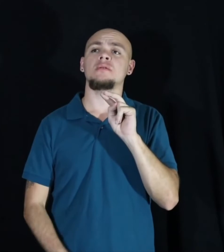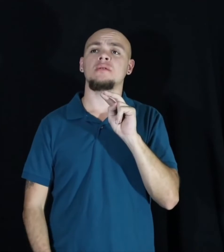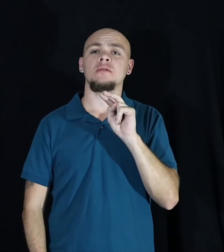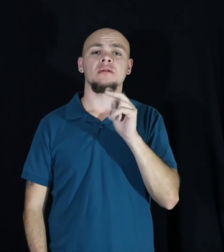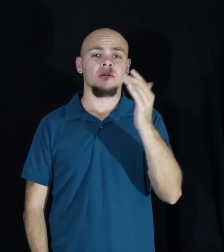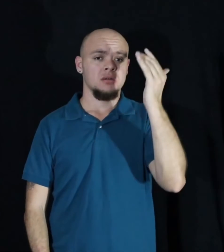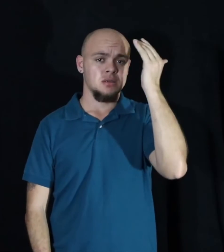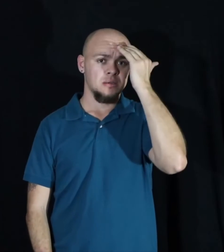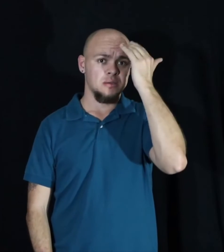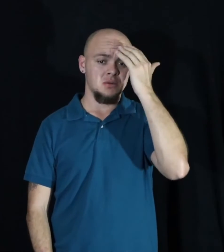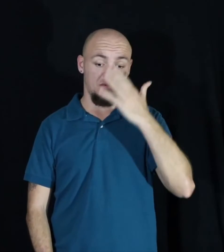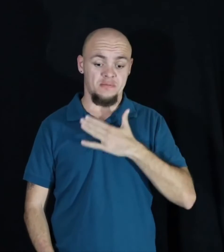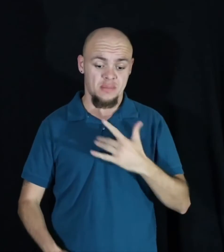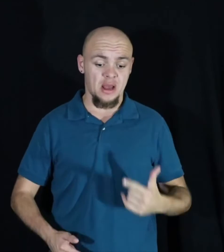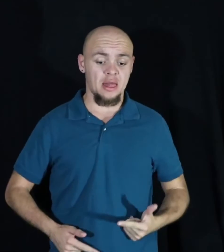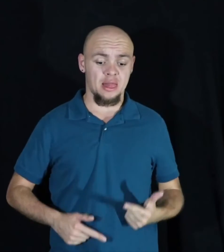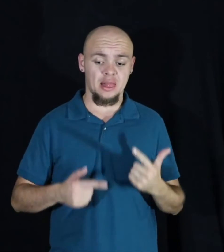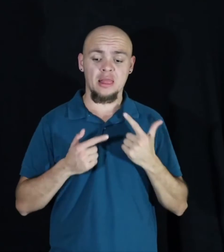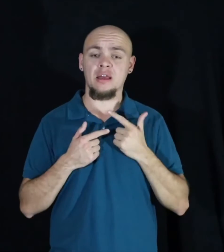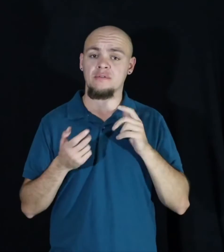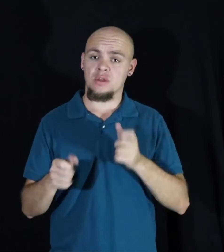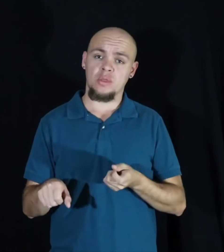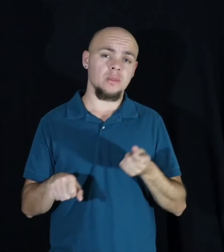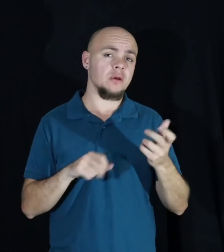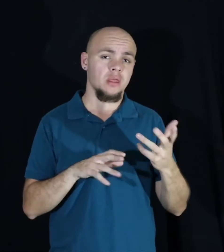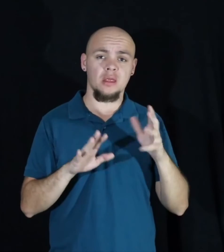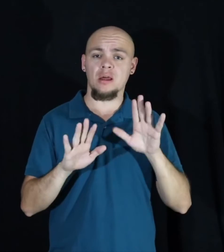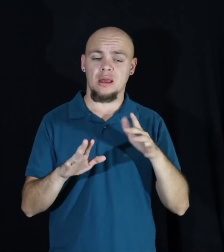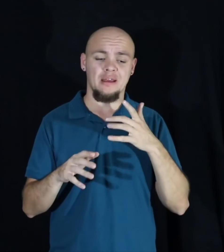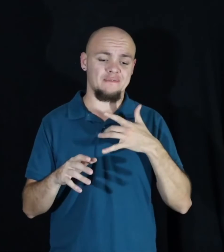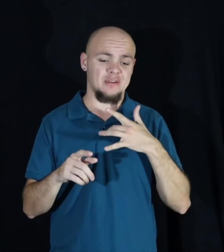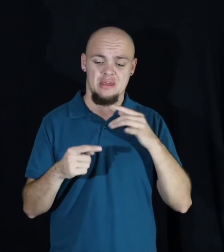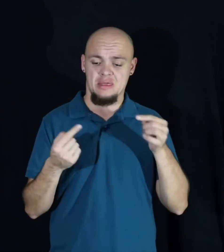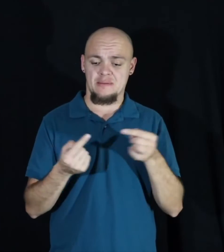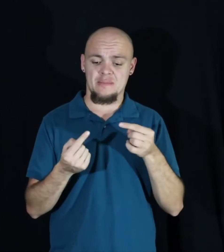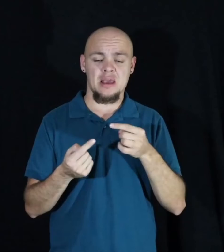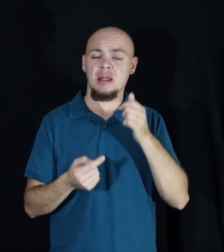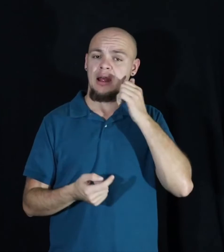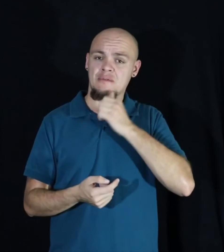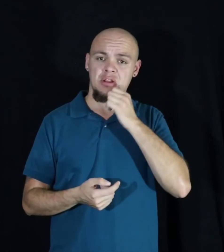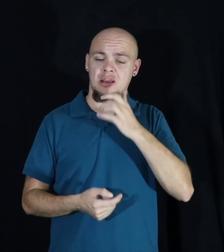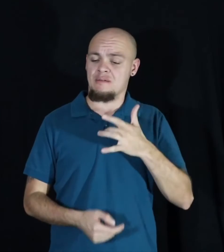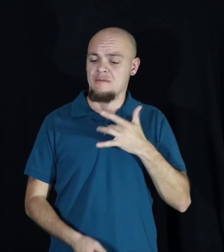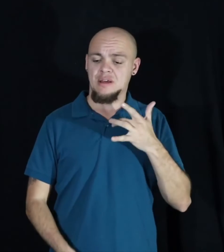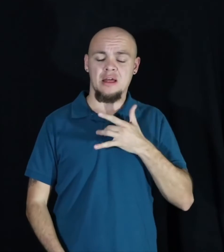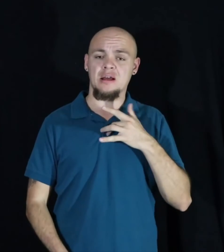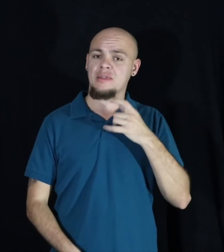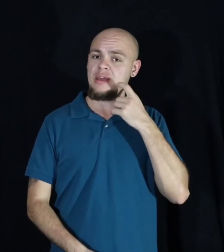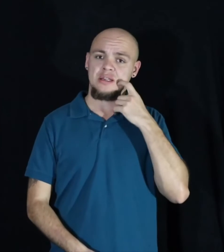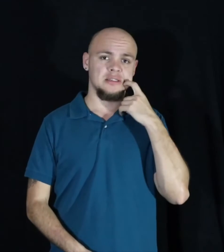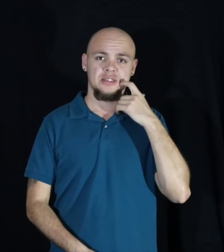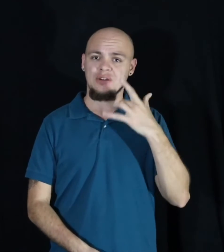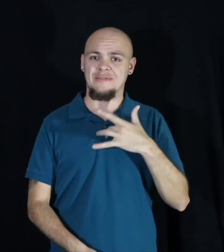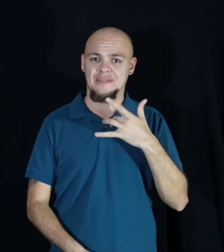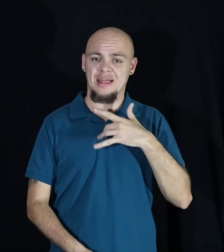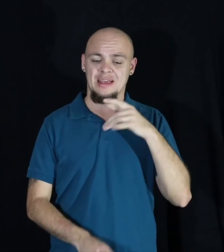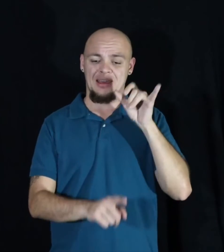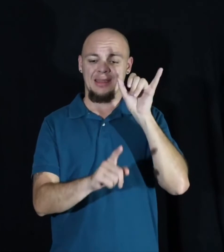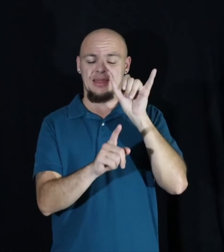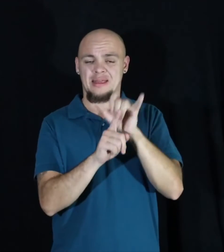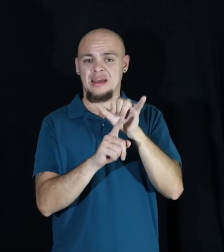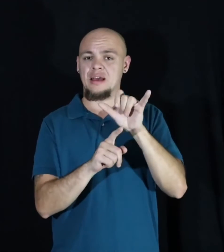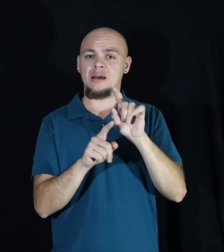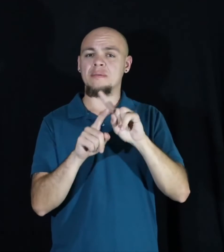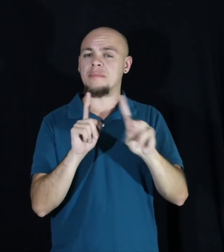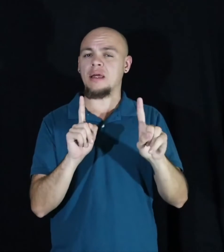I was disrupting my life. I could feel it. I could feel the pain that I felt every day living in addiction. But